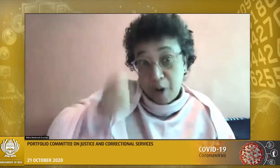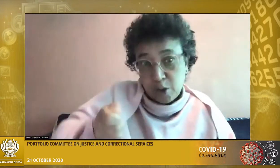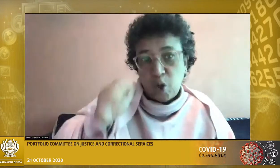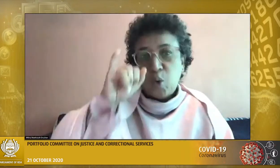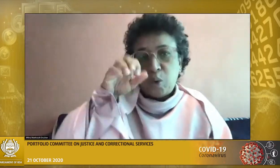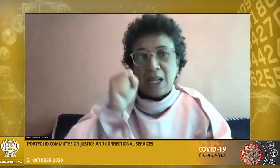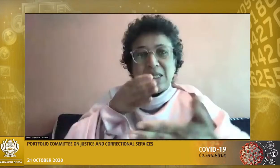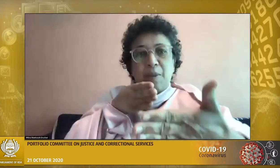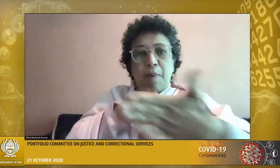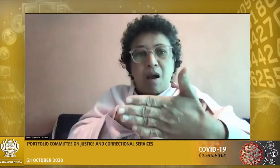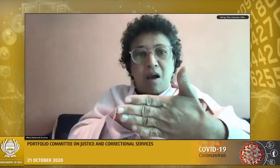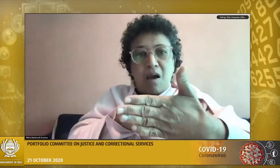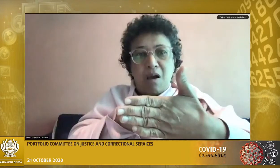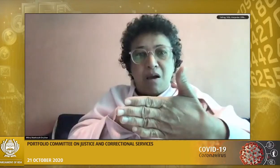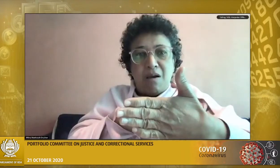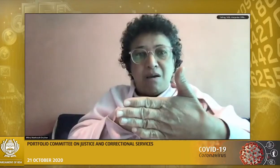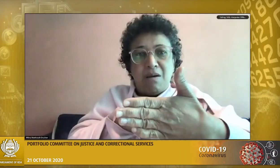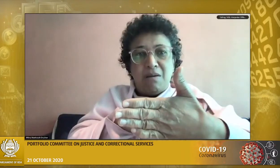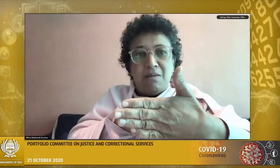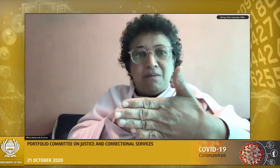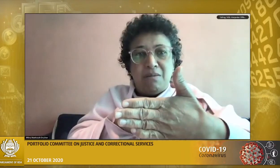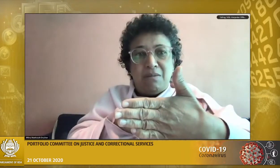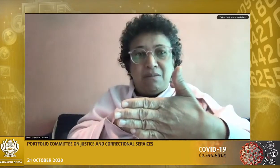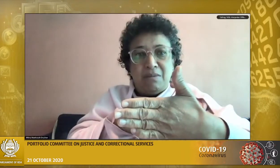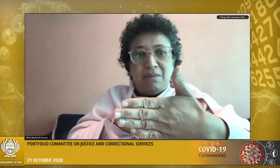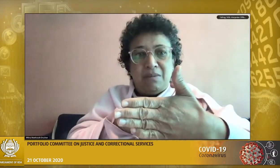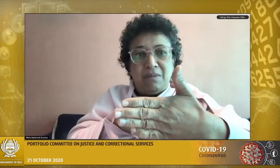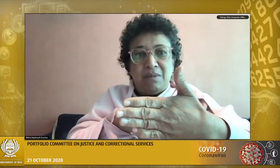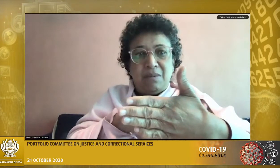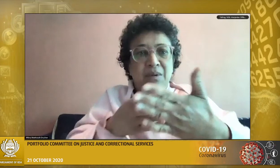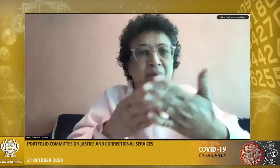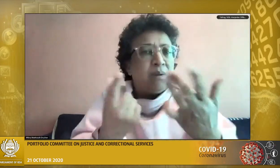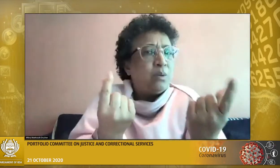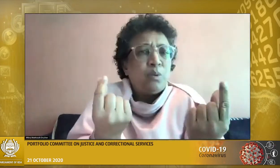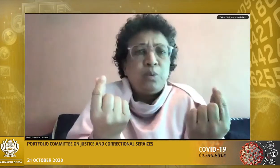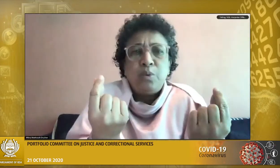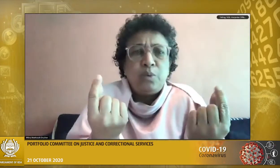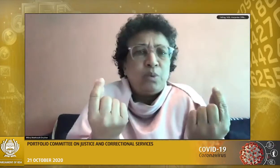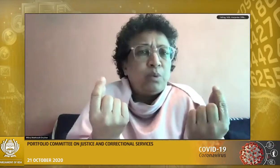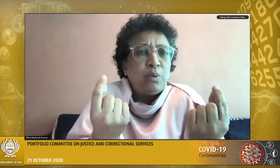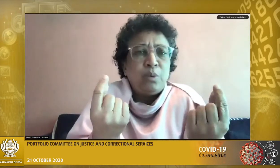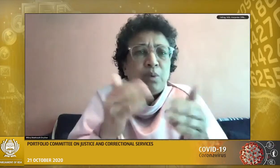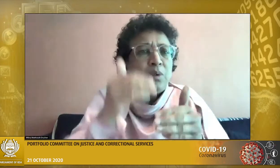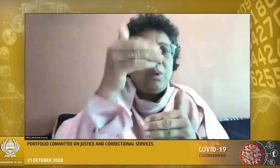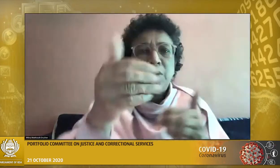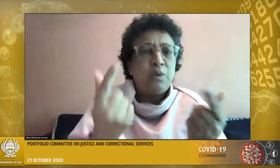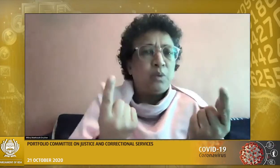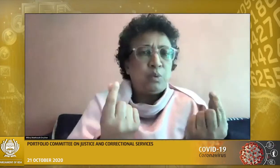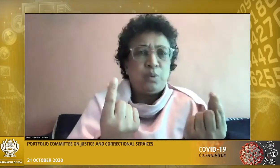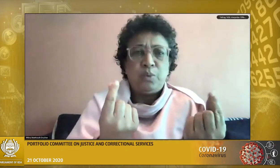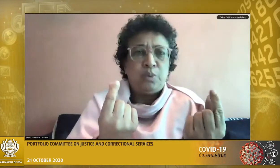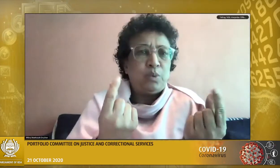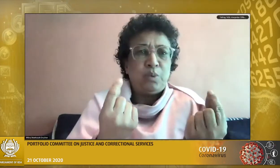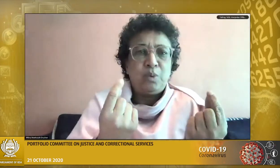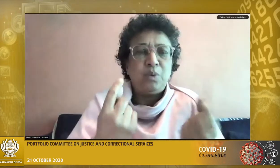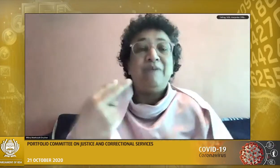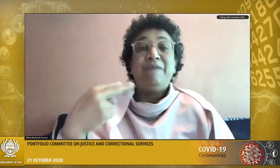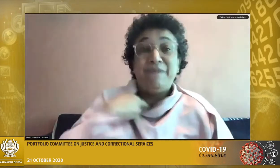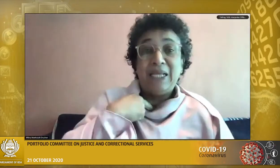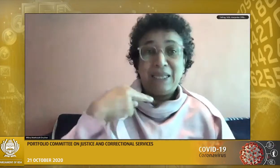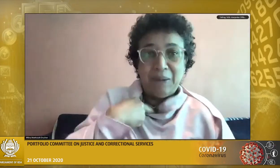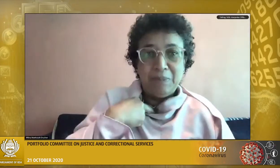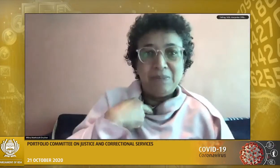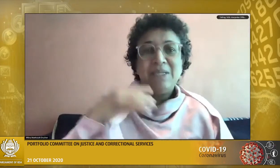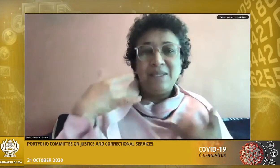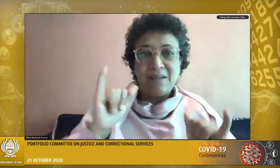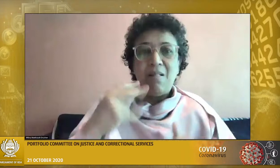in court. And it's the prosecutors who are the obstacle. And so what do we